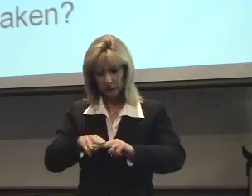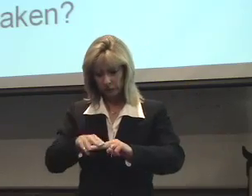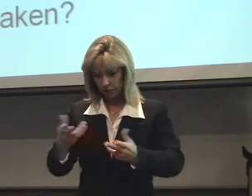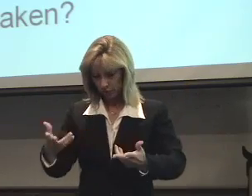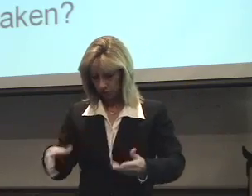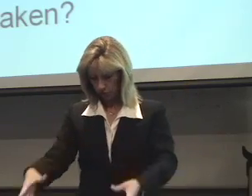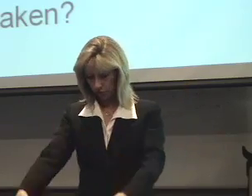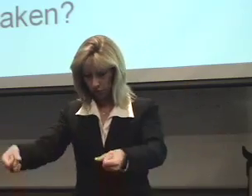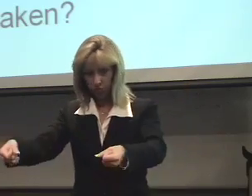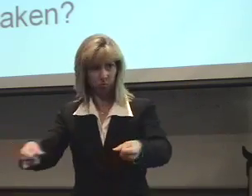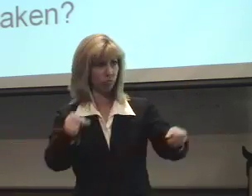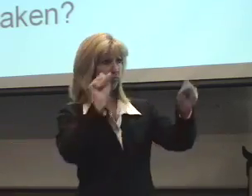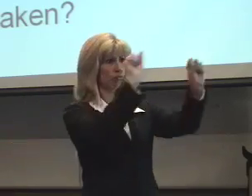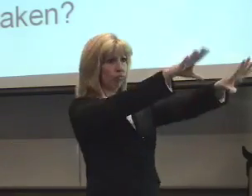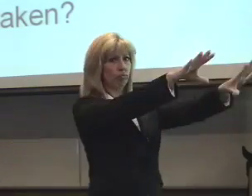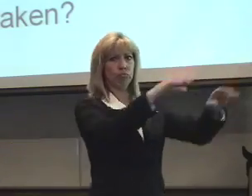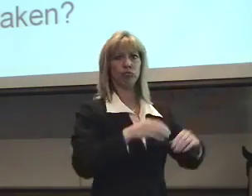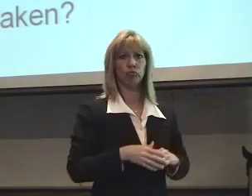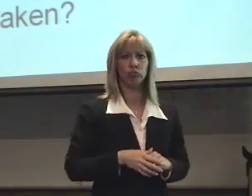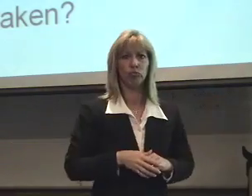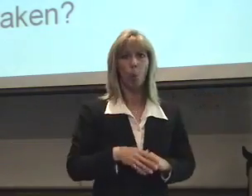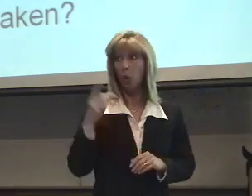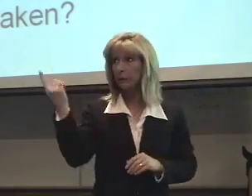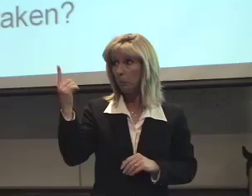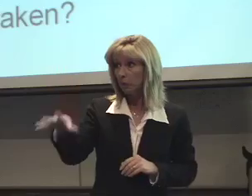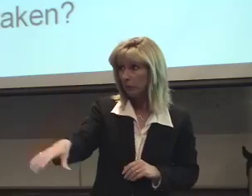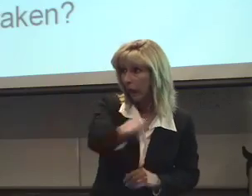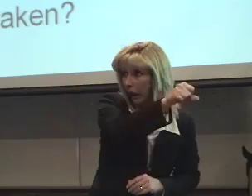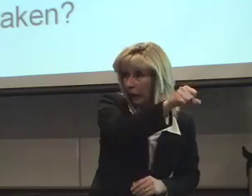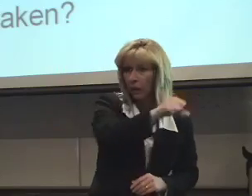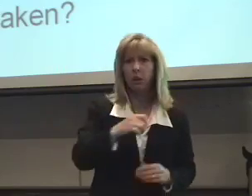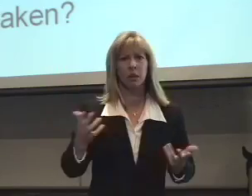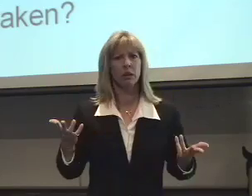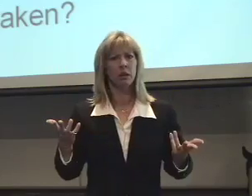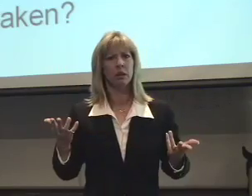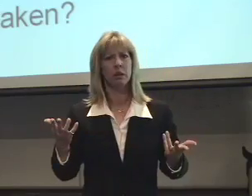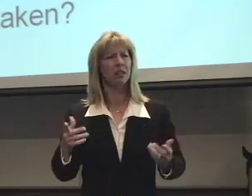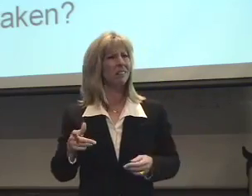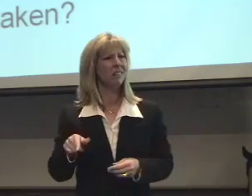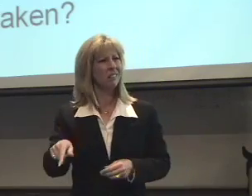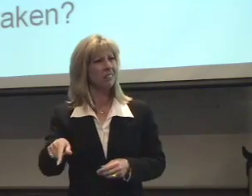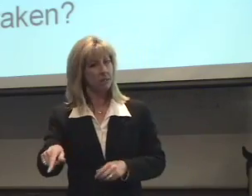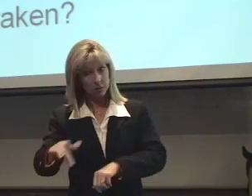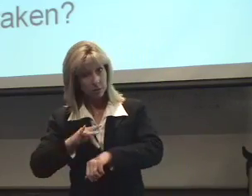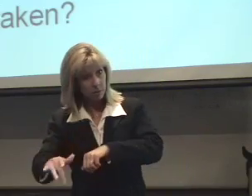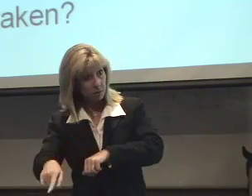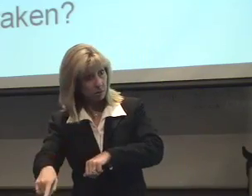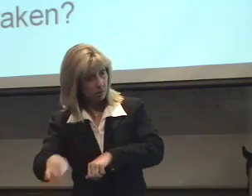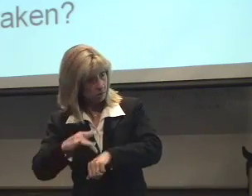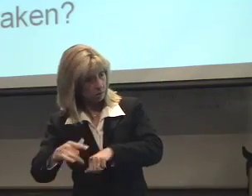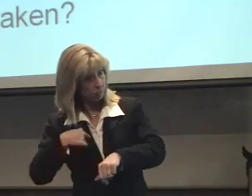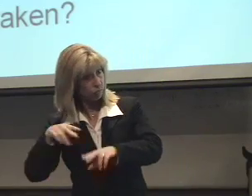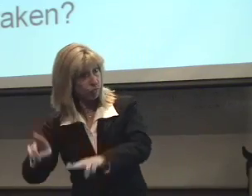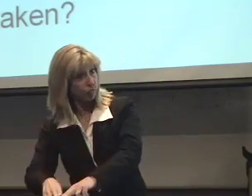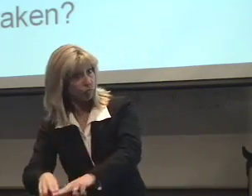simply meaning, are these available? Can I sit here? But you can see, and these are kindergarten, first